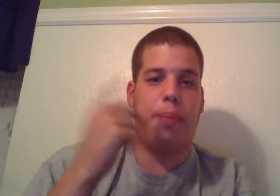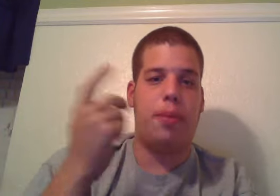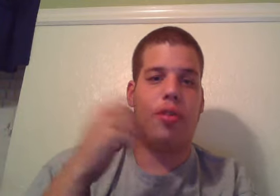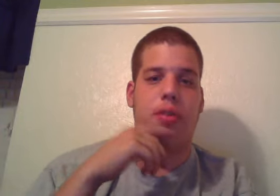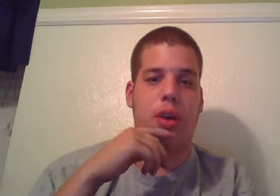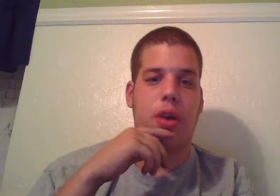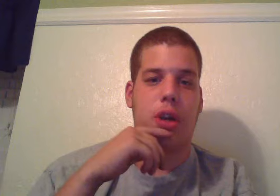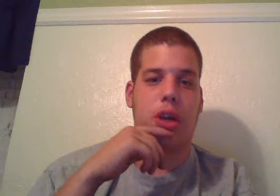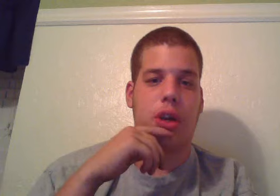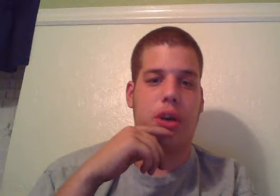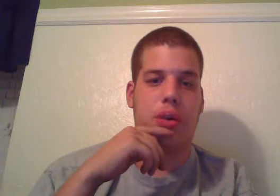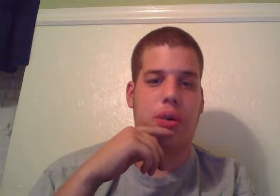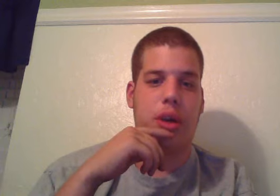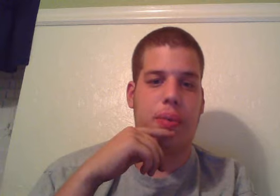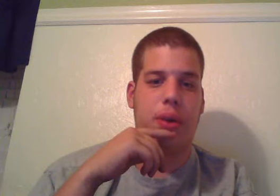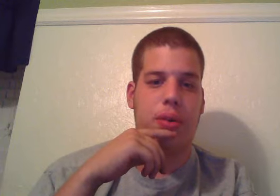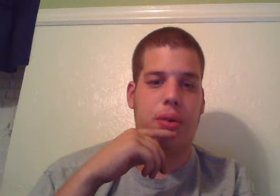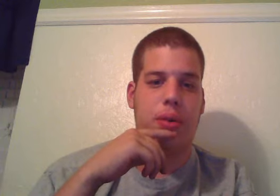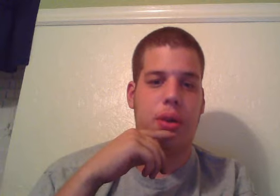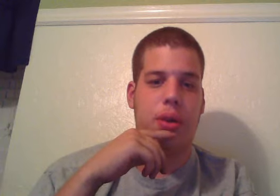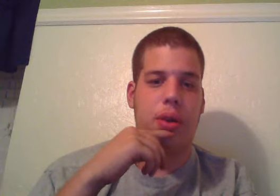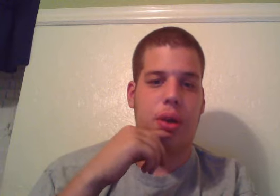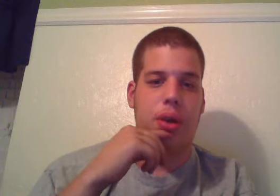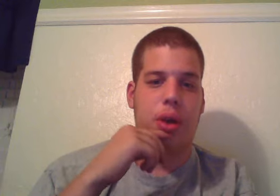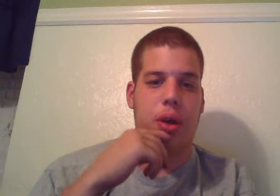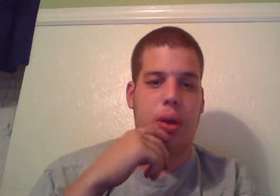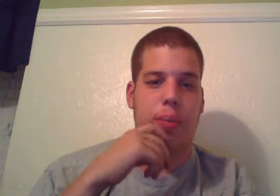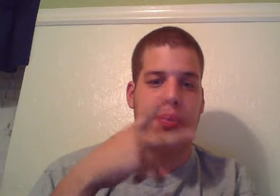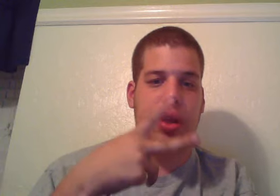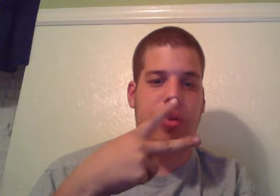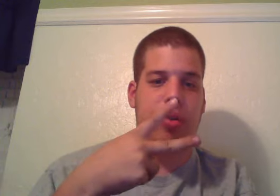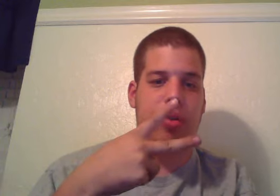numbers. How much I know. Anyways. Uh, peace, YouTube. you.